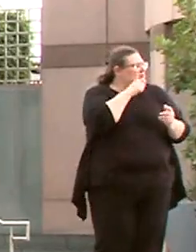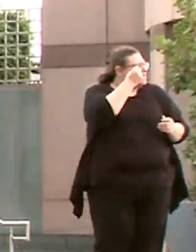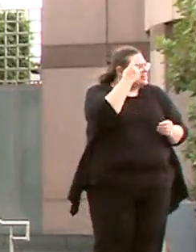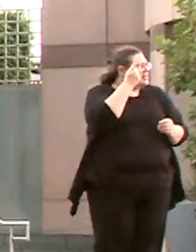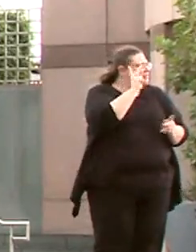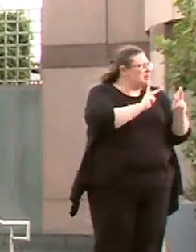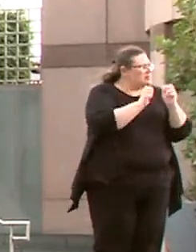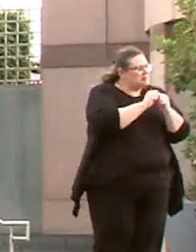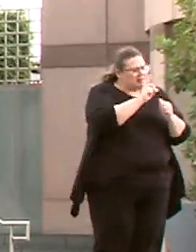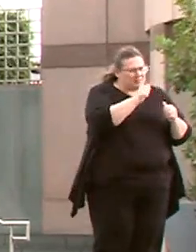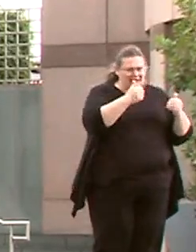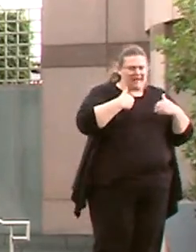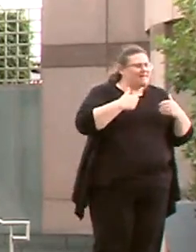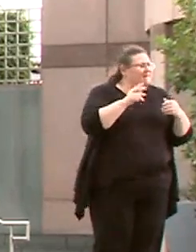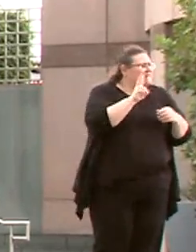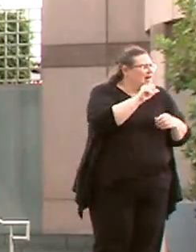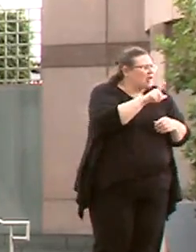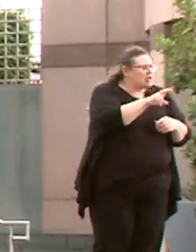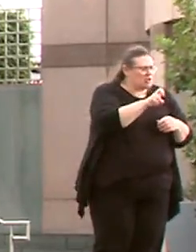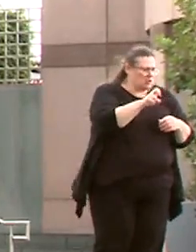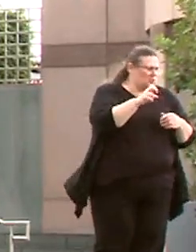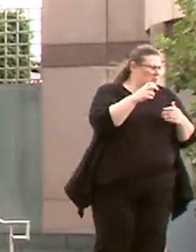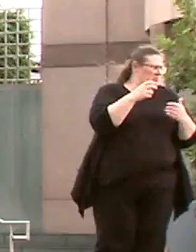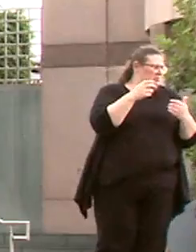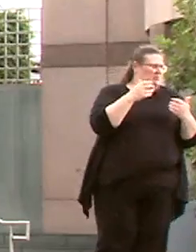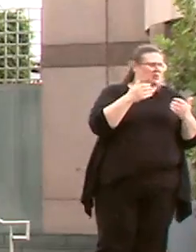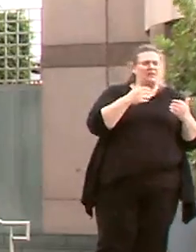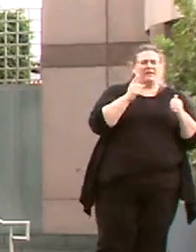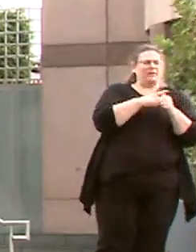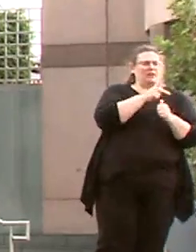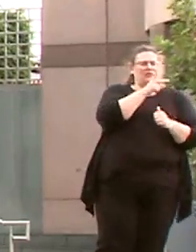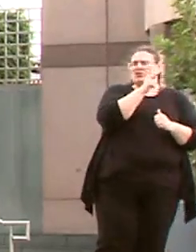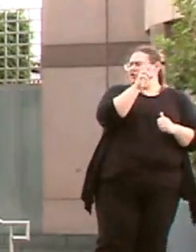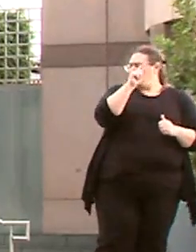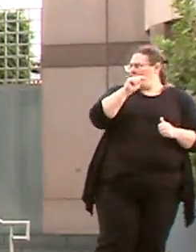disabilities, the values? I'm going to go ahead and give that to Kurt.